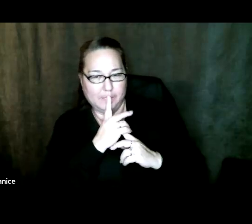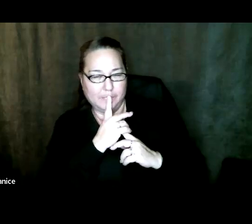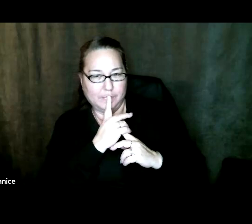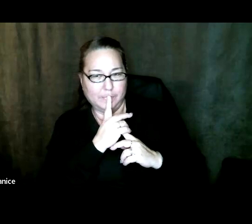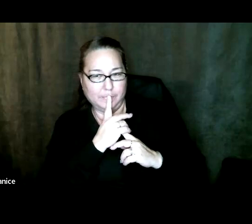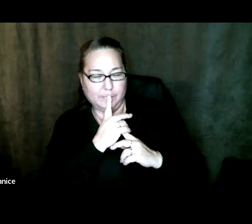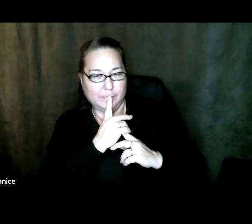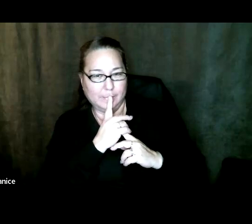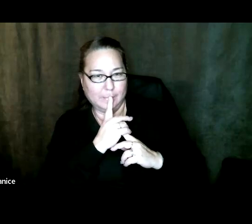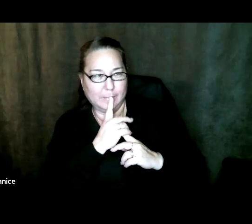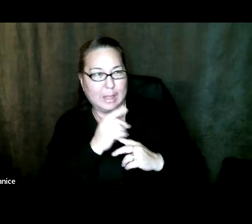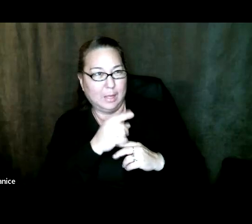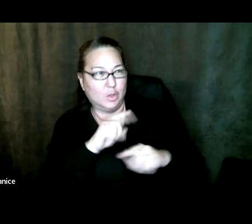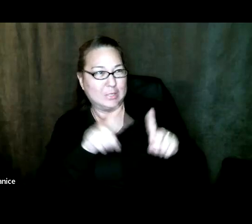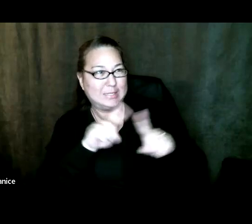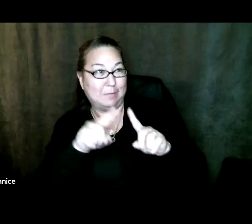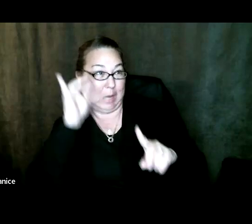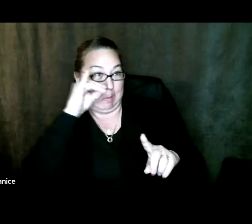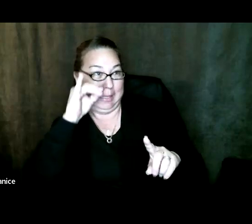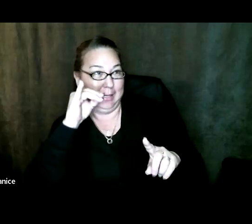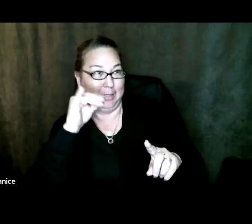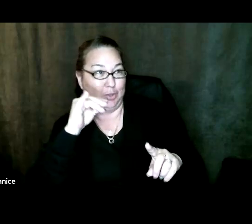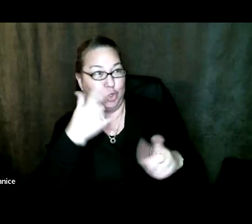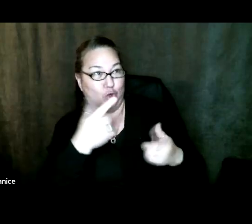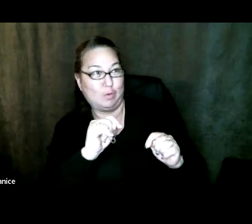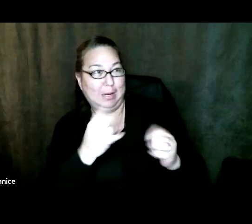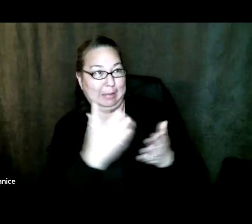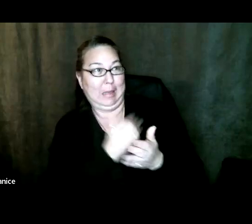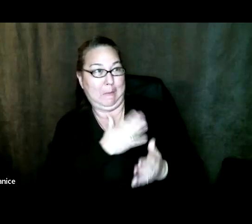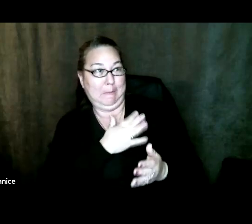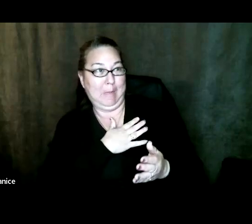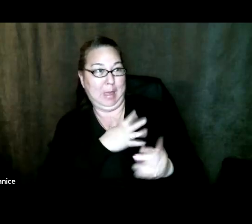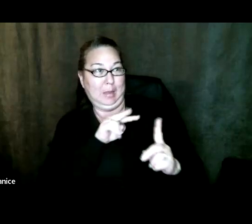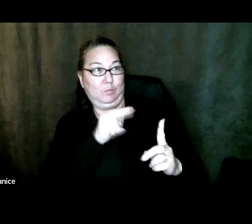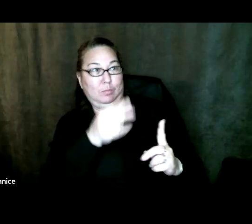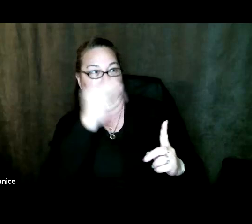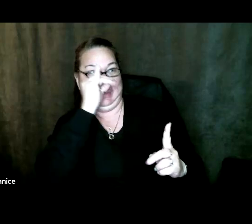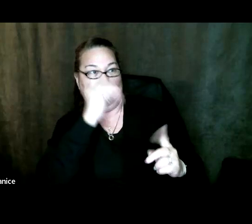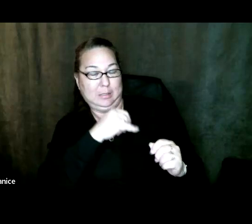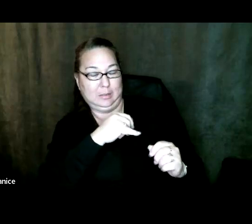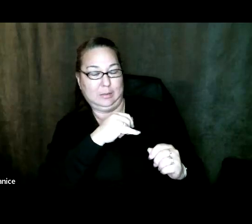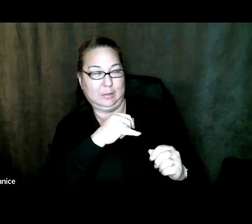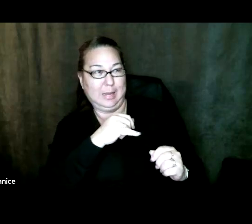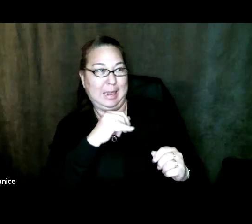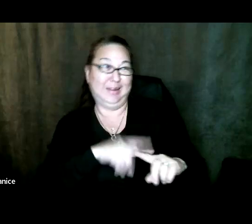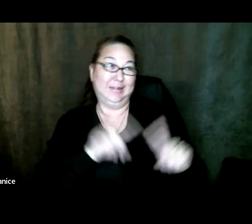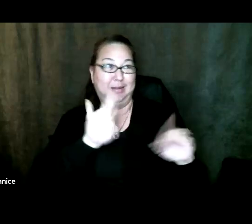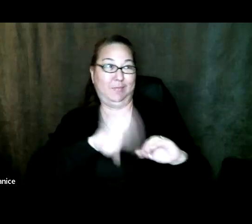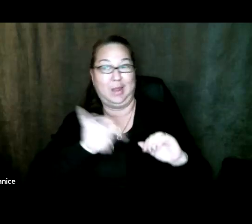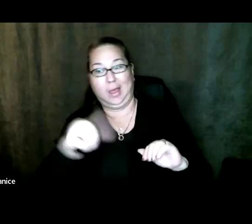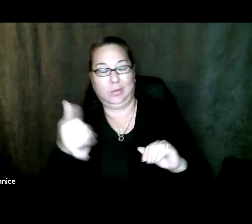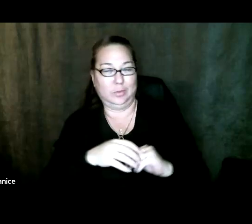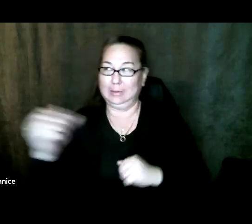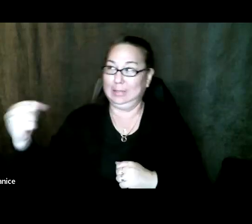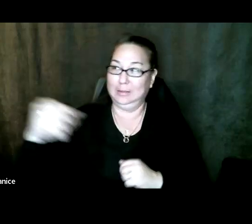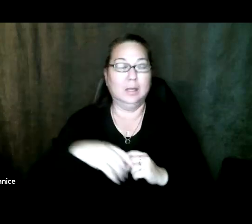guess, to get my opinion. Yeah. And it isn't the same as everyone's. Mhm. But I think we visit hundreds of classrooms.